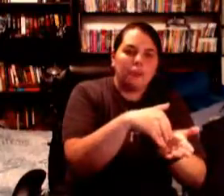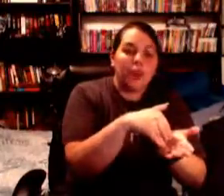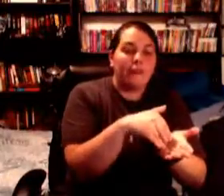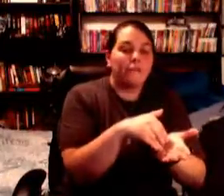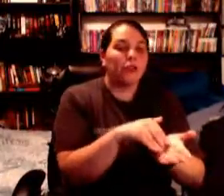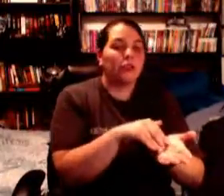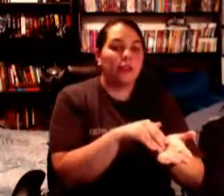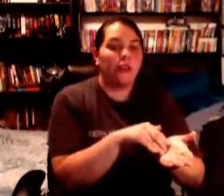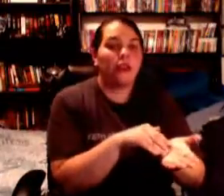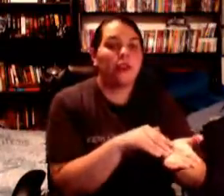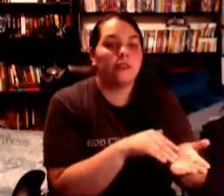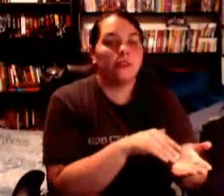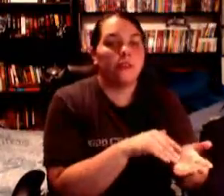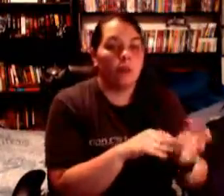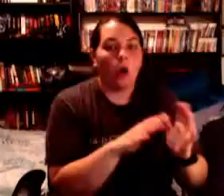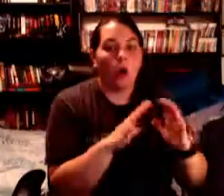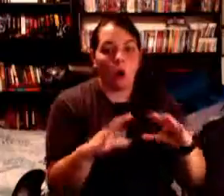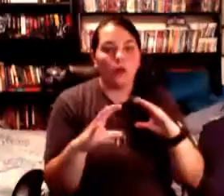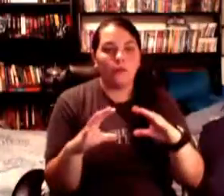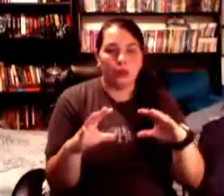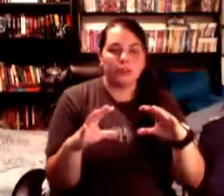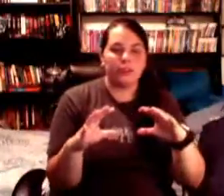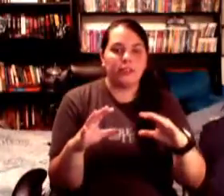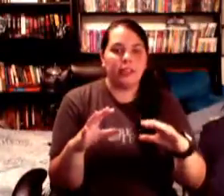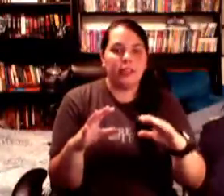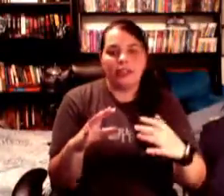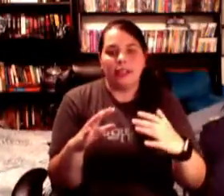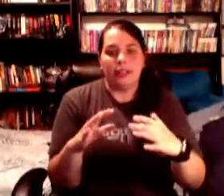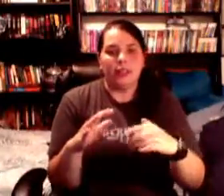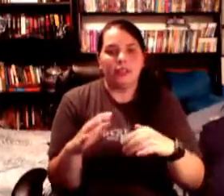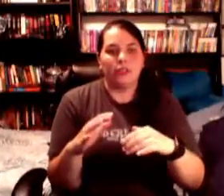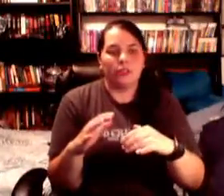So that third whole verse is